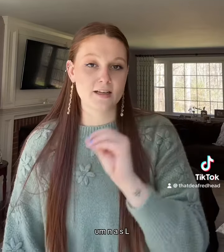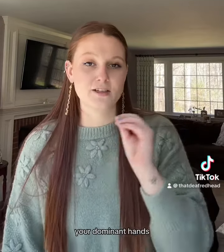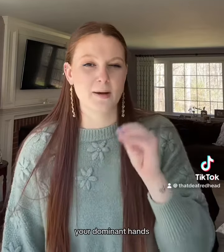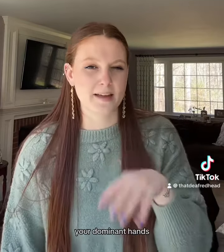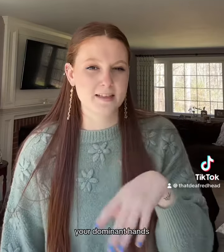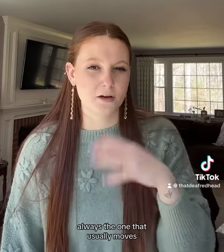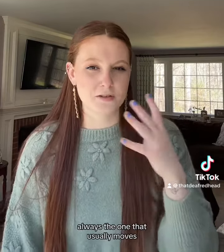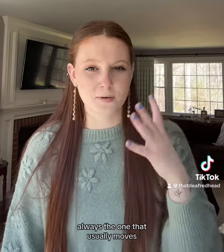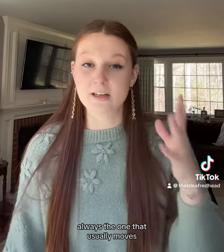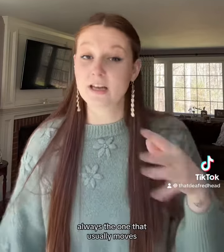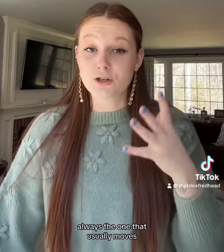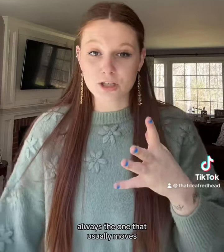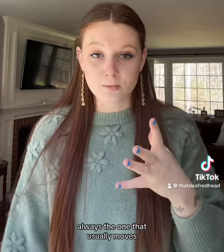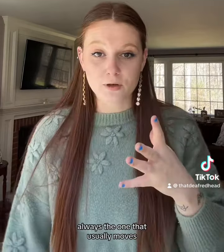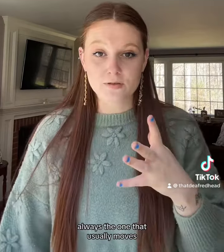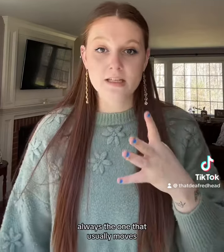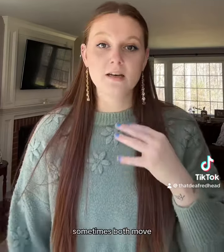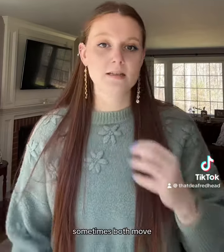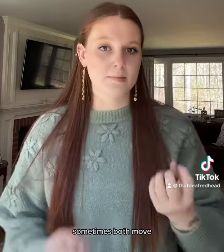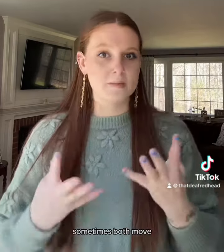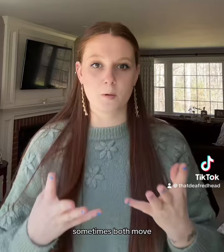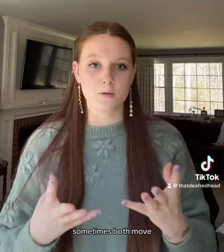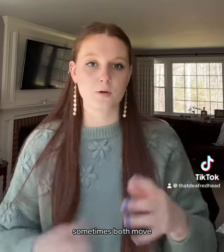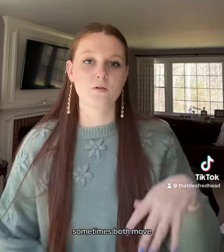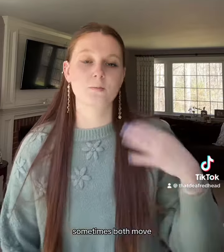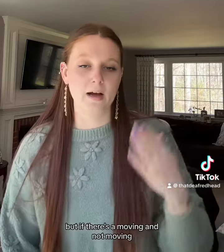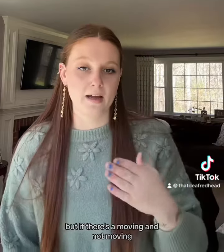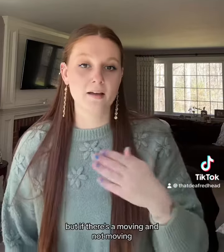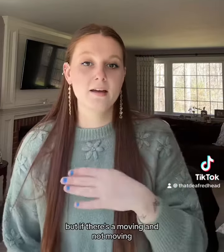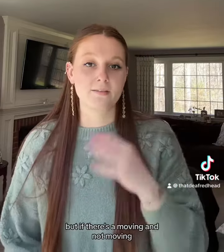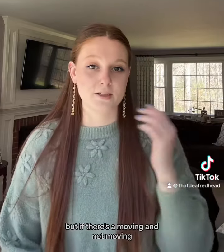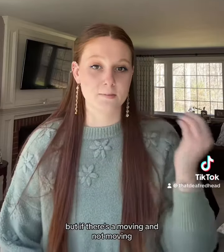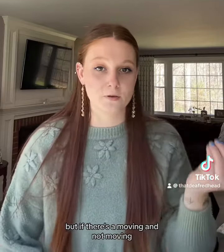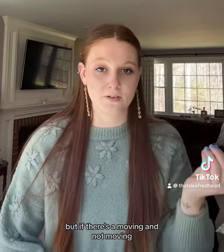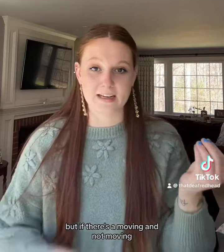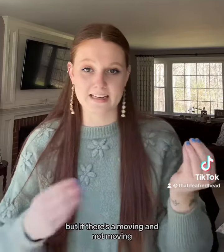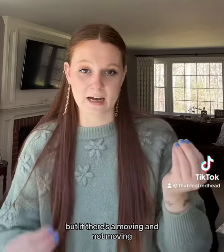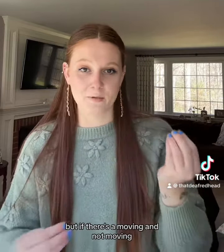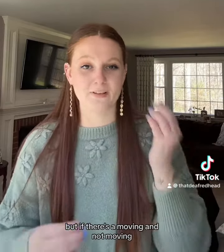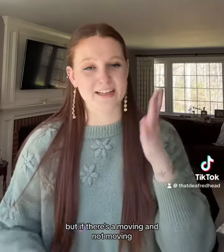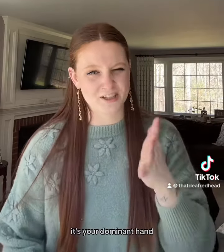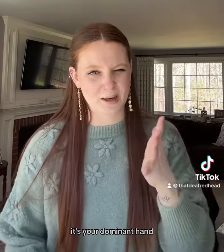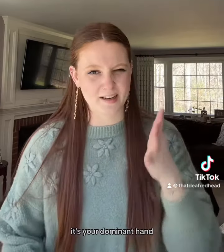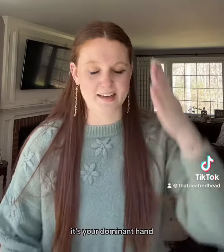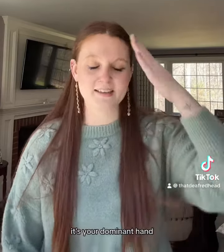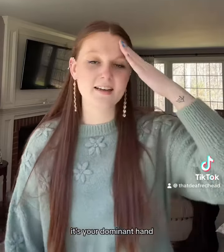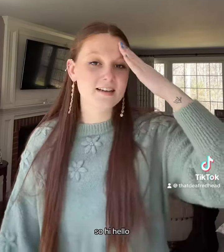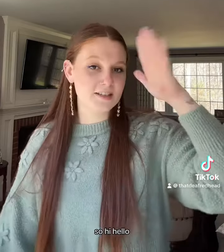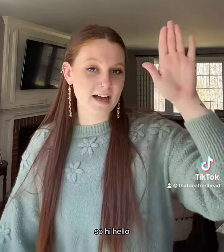dominant hand is always the one that usually moves. Sometimes both move, but if there's a moving and a non-moving, it's your dominant hand. So hi,